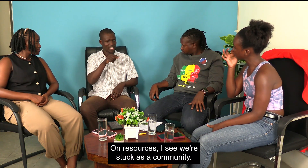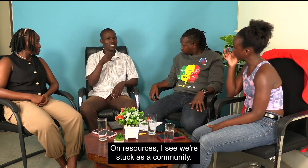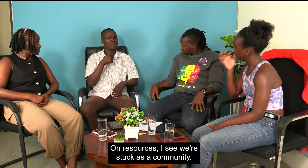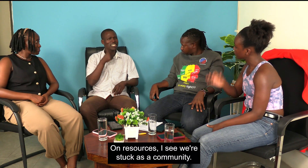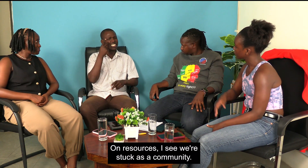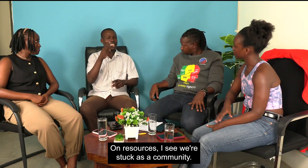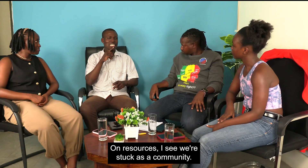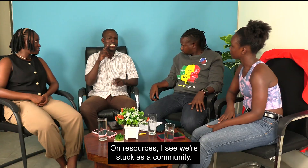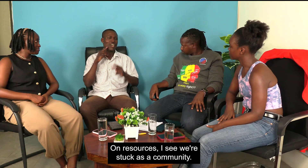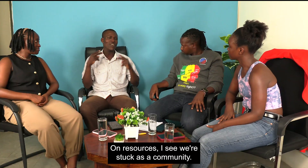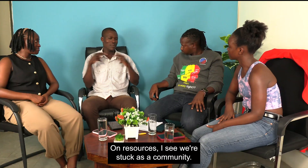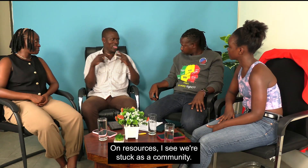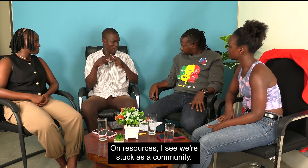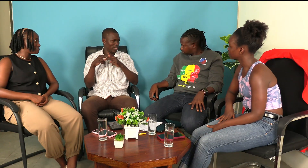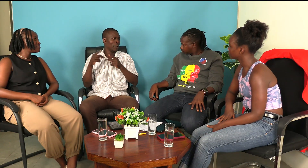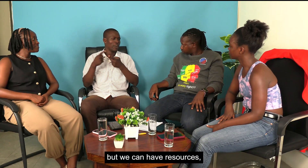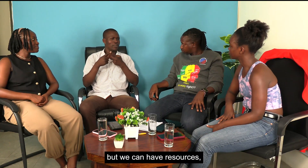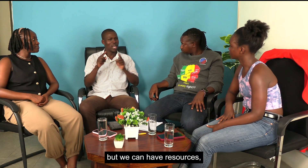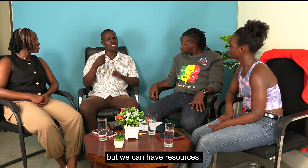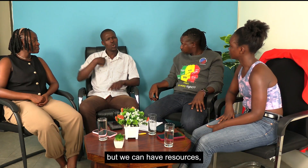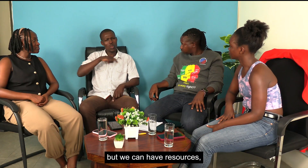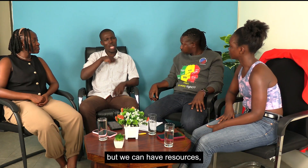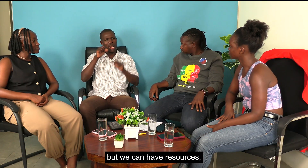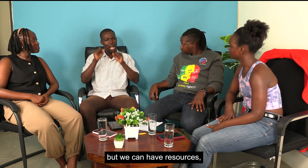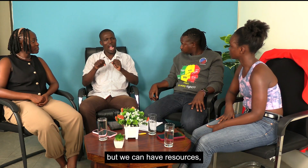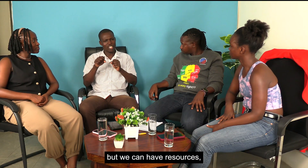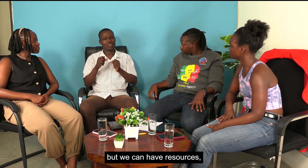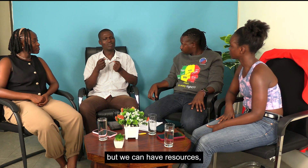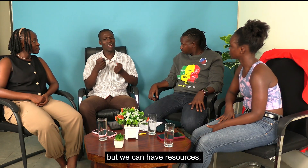mental health? I see there is a lot of challenge in that